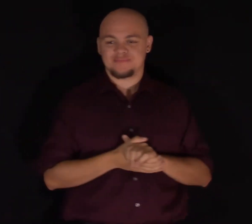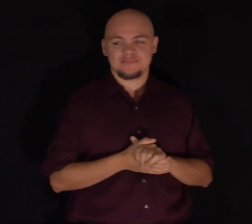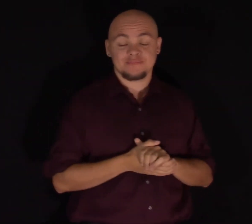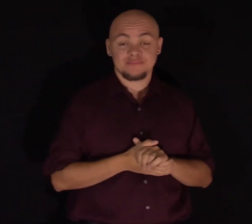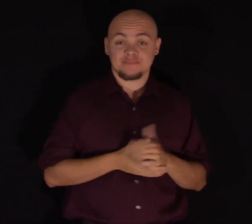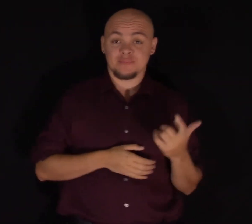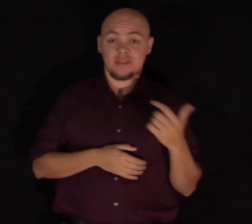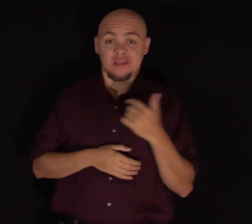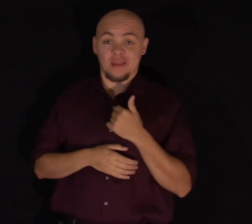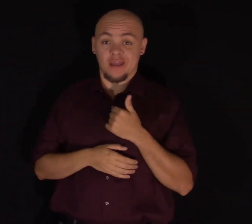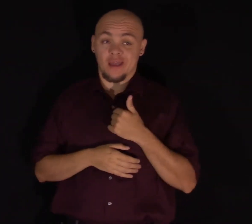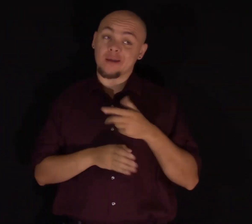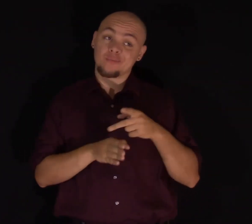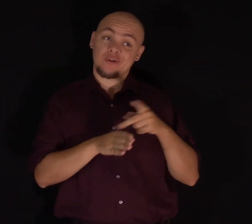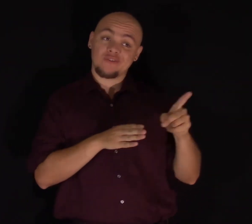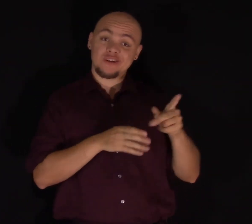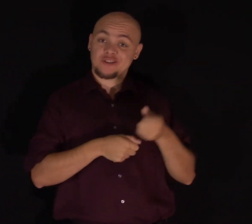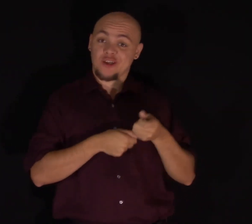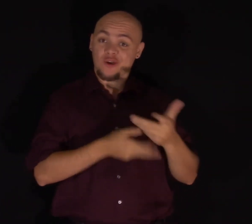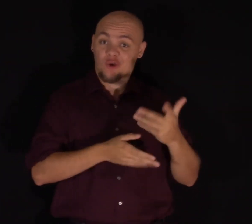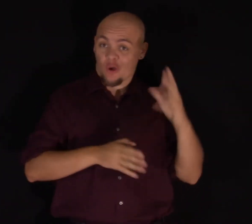I'm a professional troublemaker.